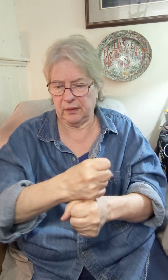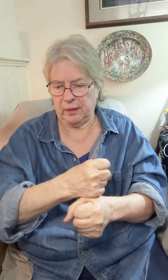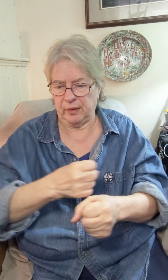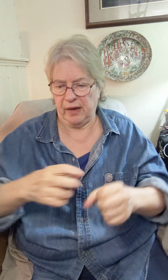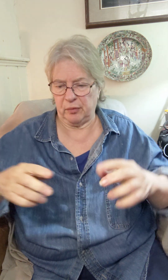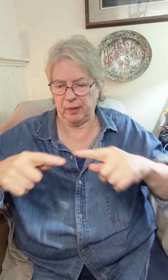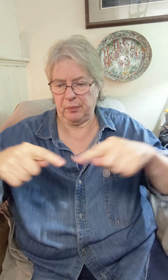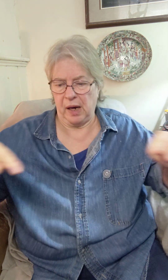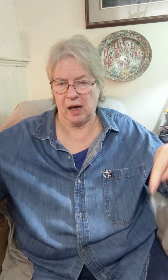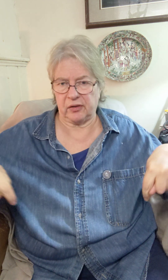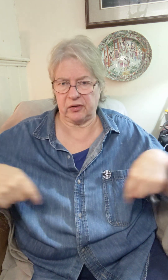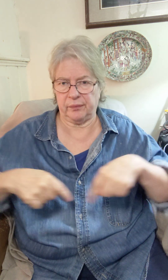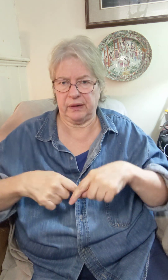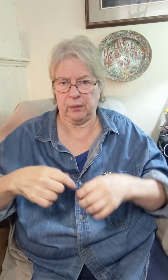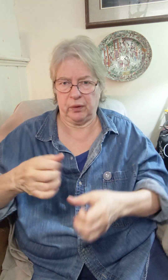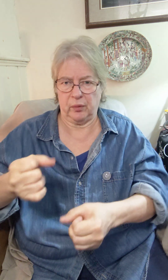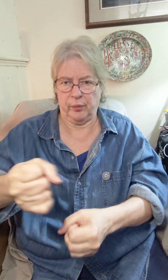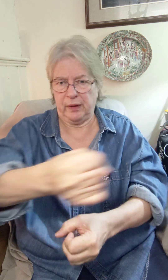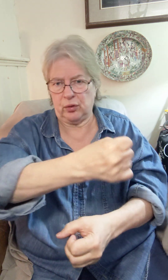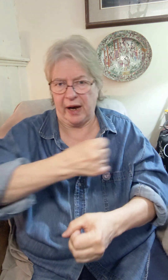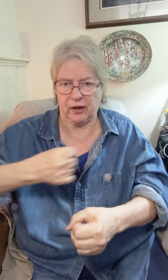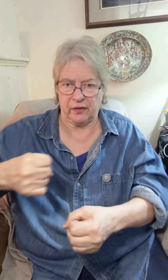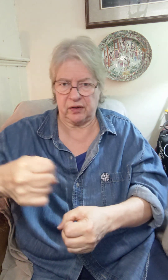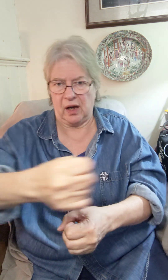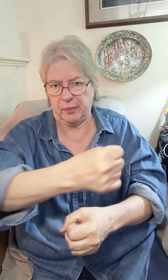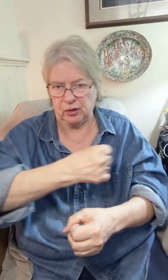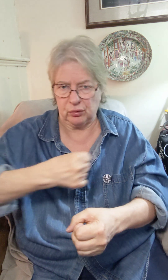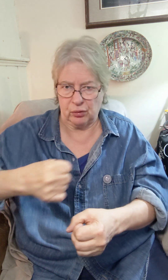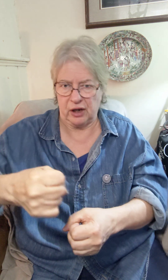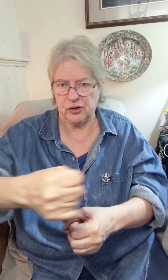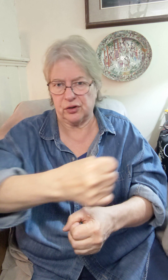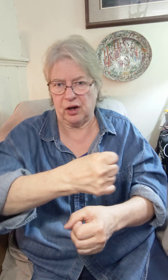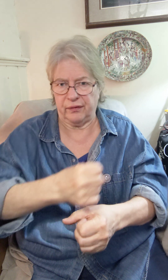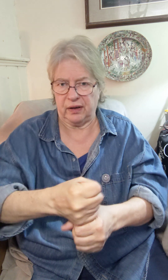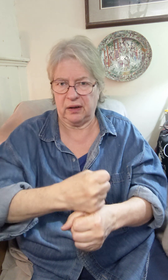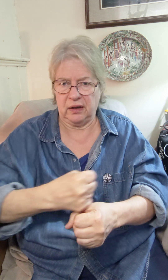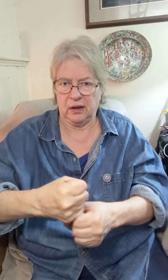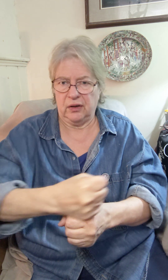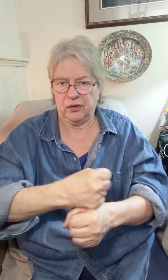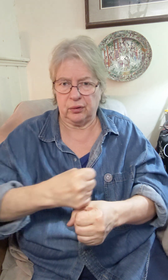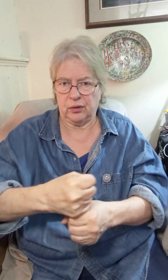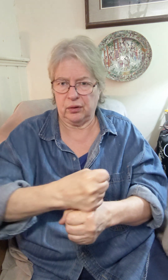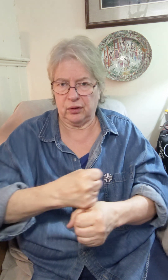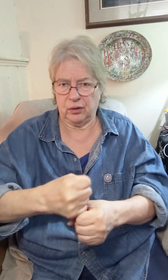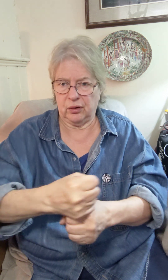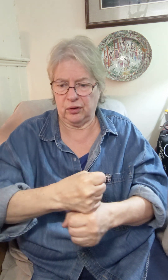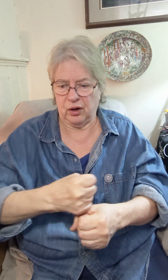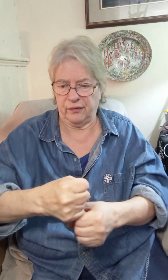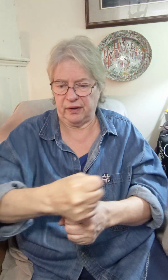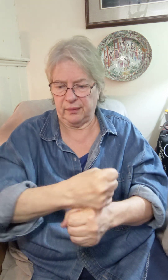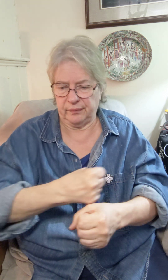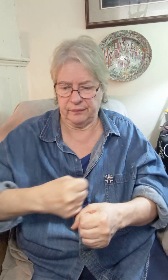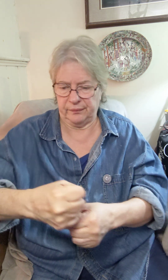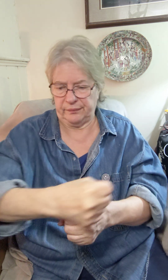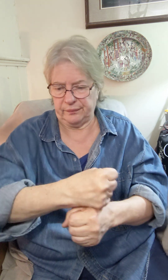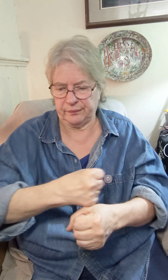They would have a big box with a big crank on the top, and you'd grind your coffee. So, coffee.